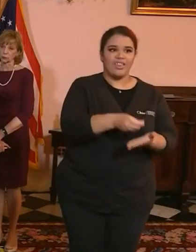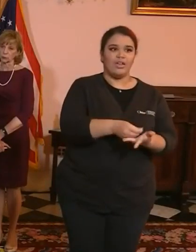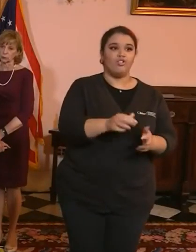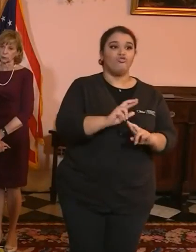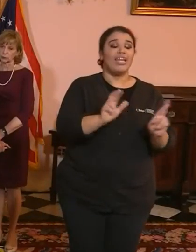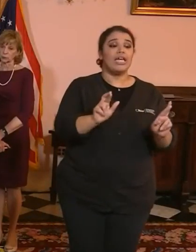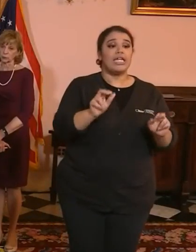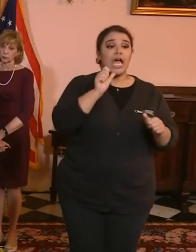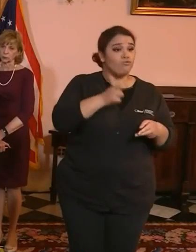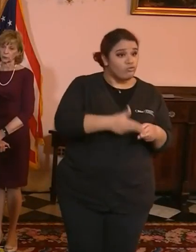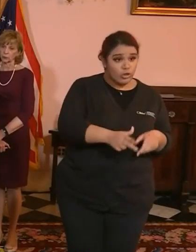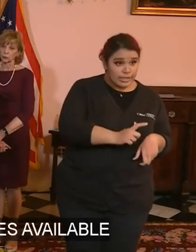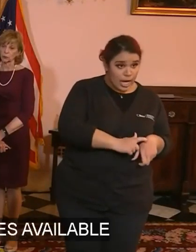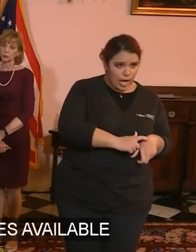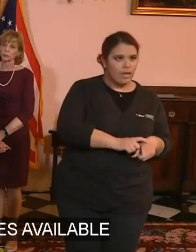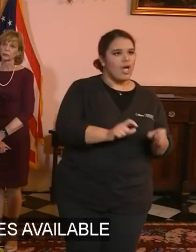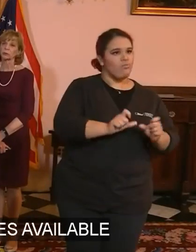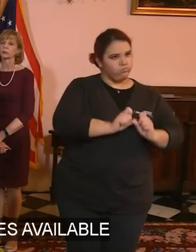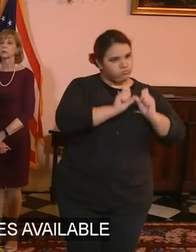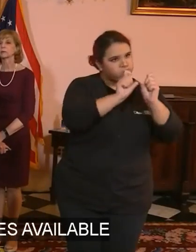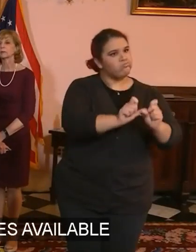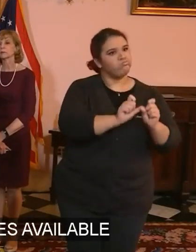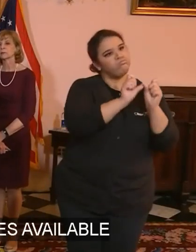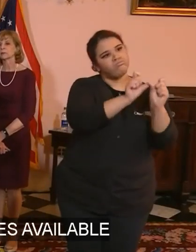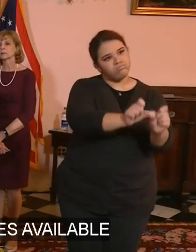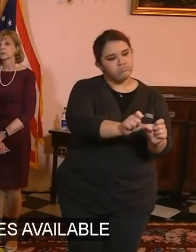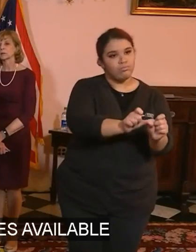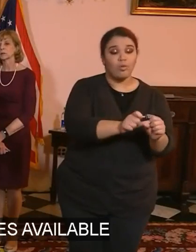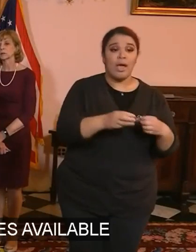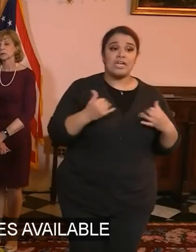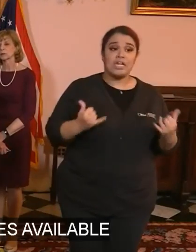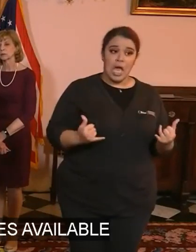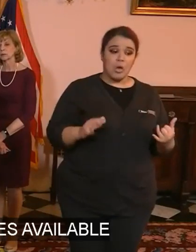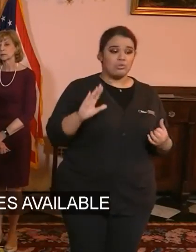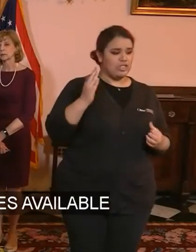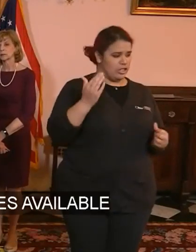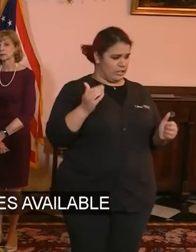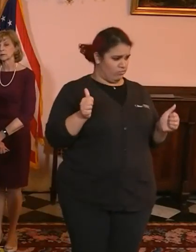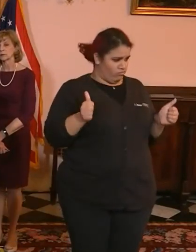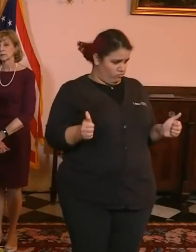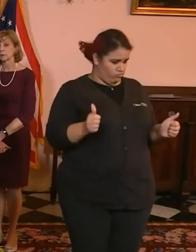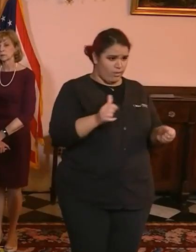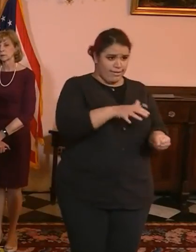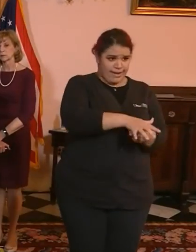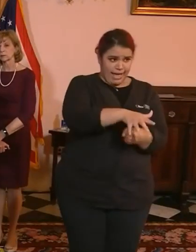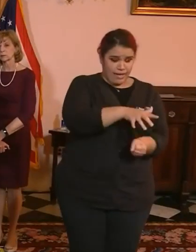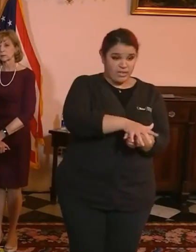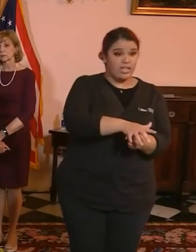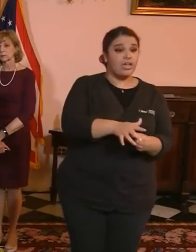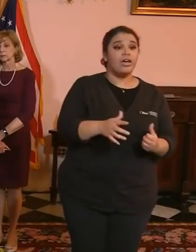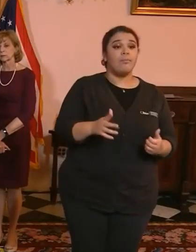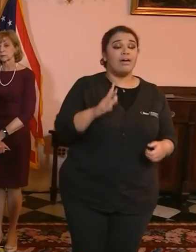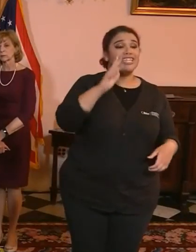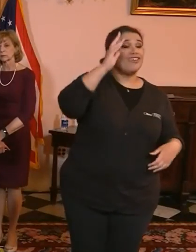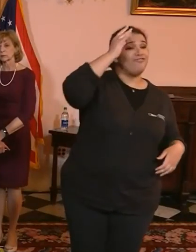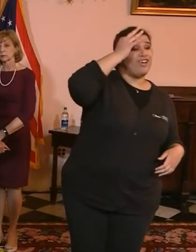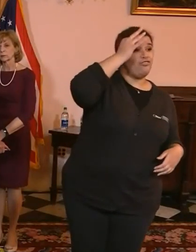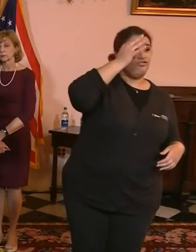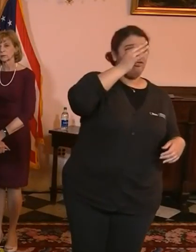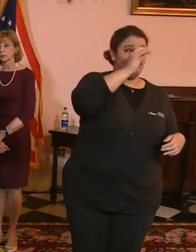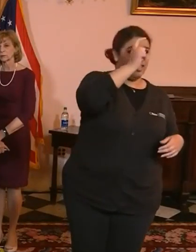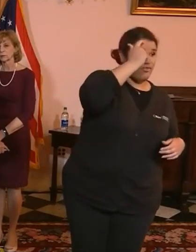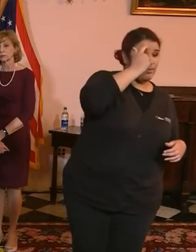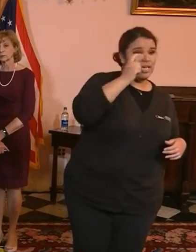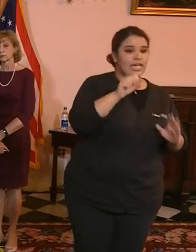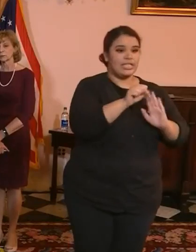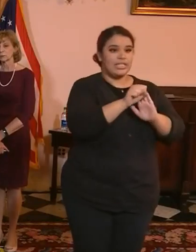run. They're sound for the moment, but we're going to all have to make some tough decisions at the federal and state level to keep